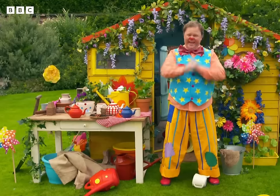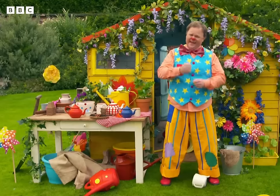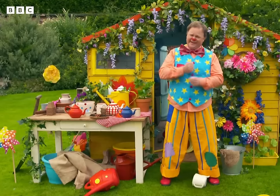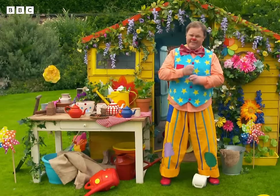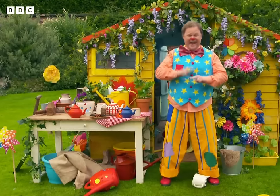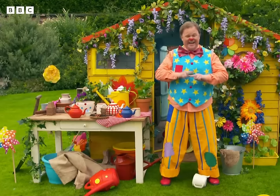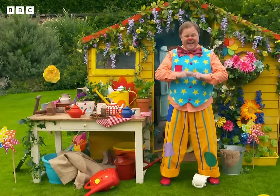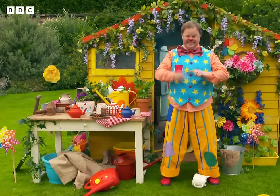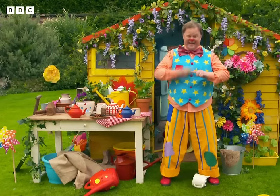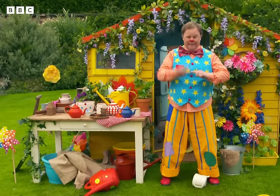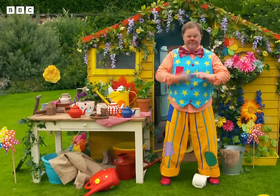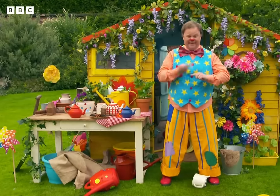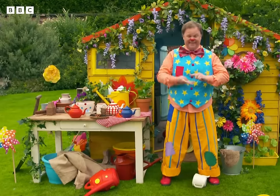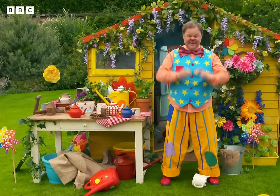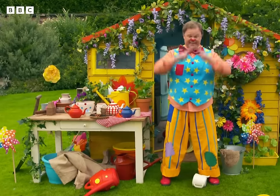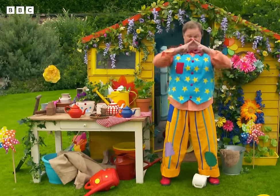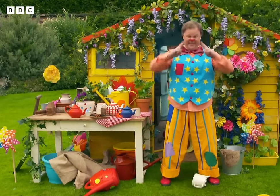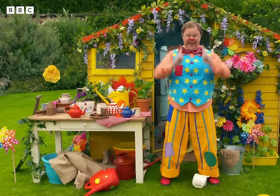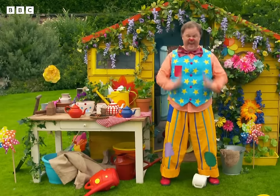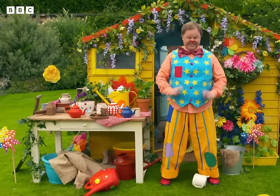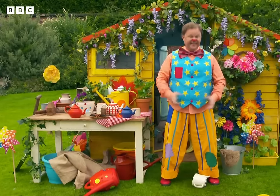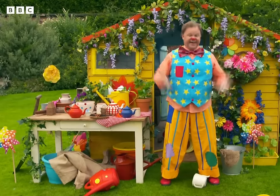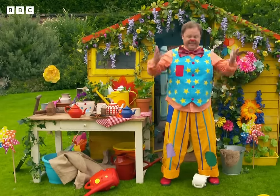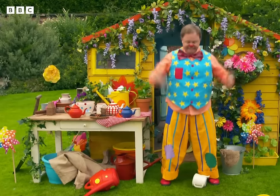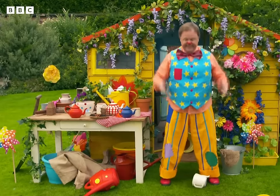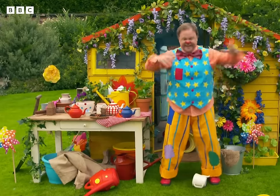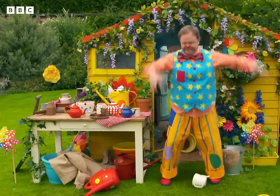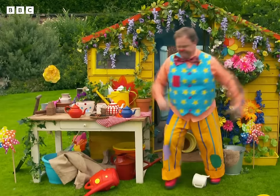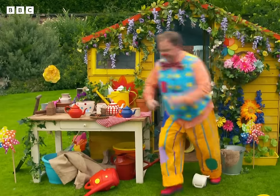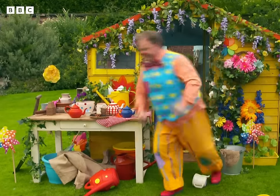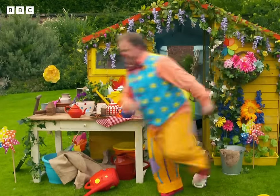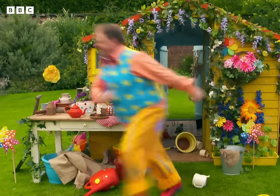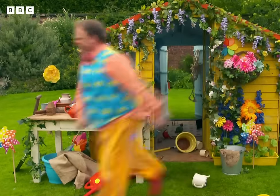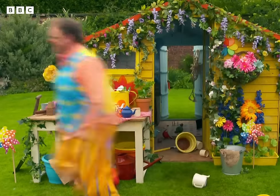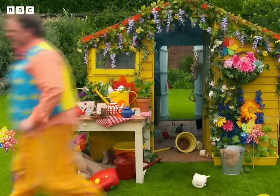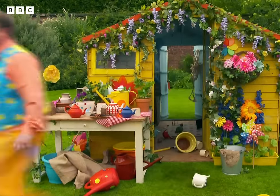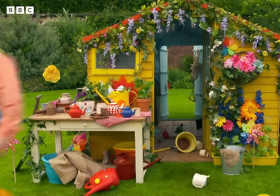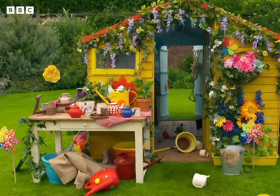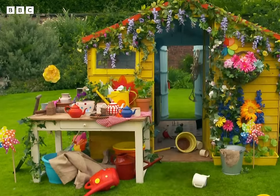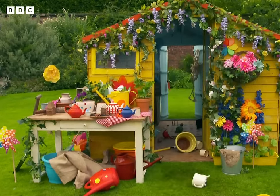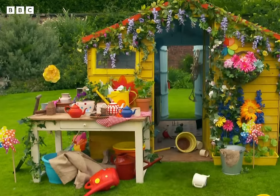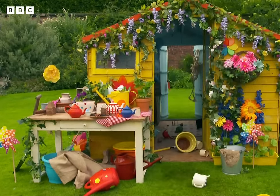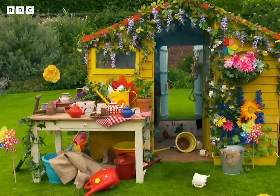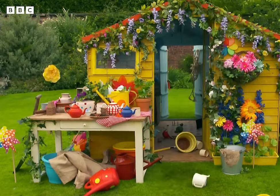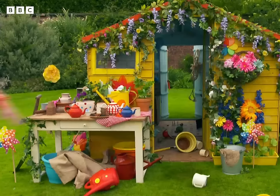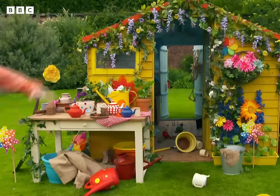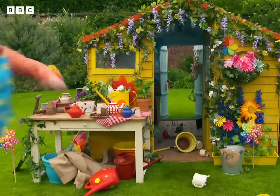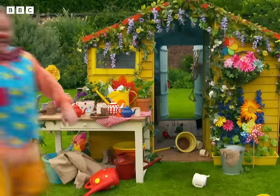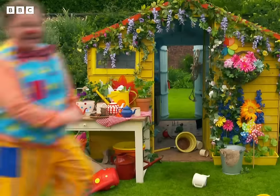in Grandad Tumble's shed! The other way, Mr. Tumble!